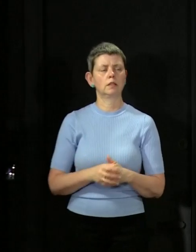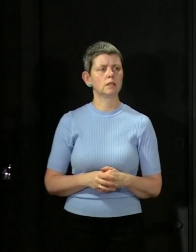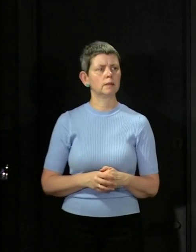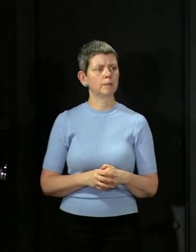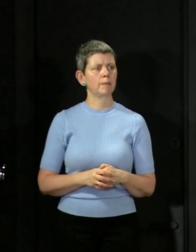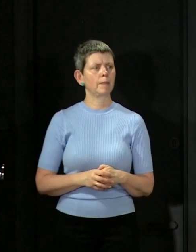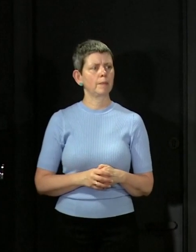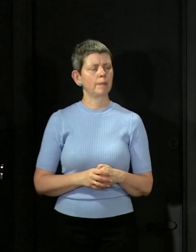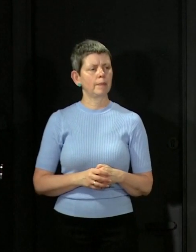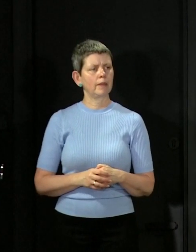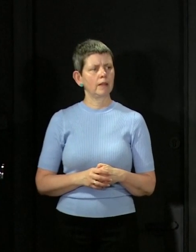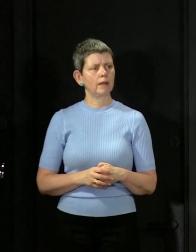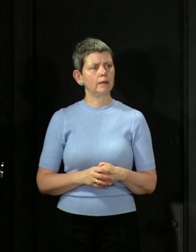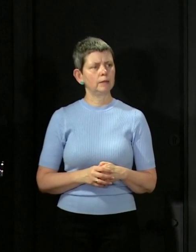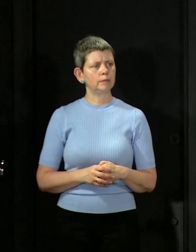First Minister.